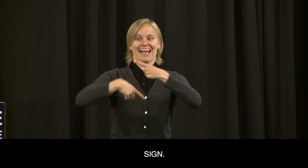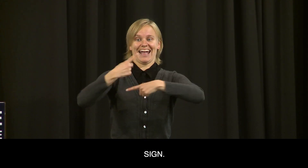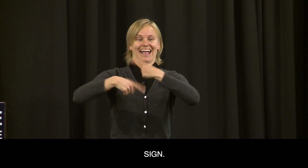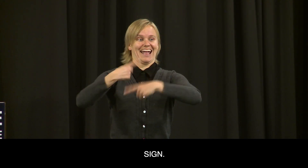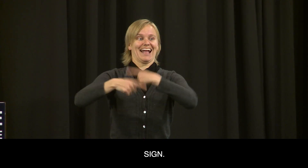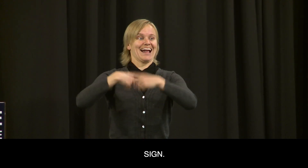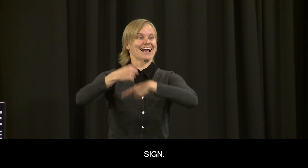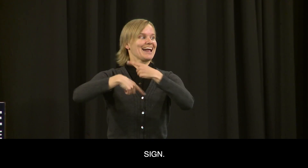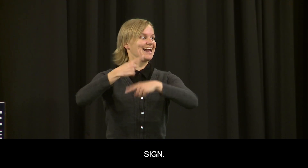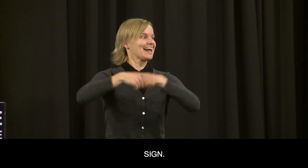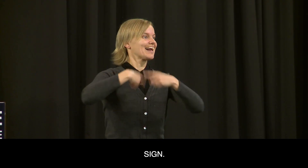Sign.